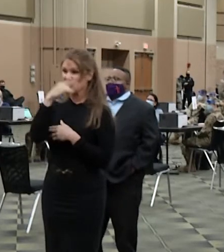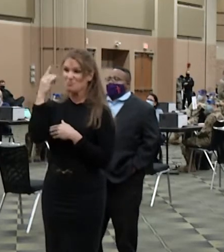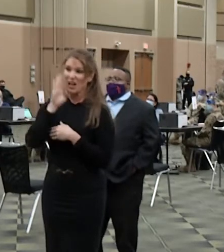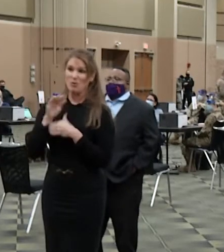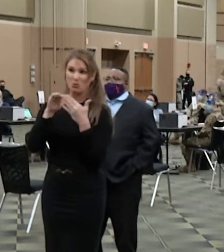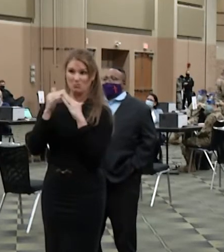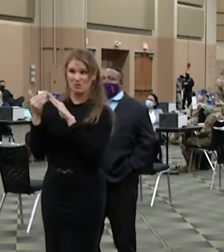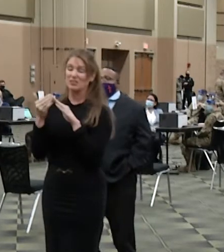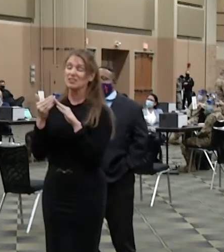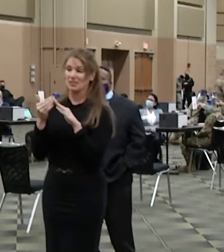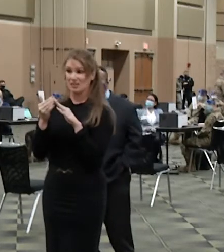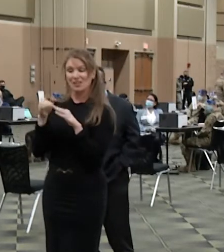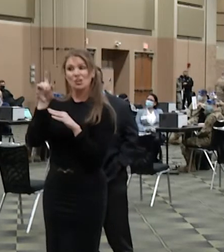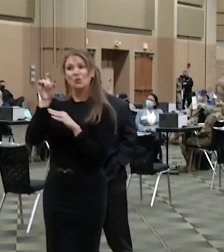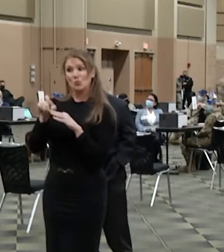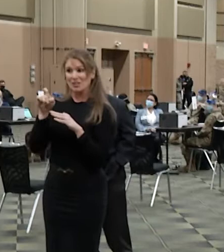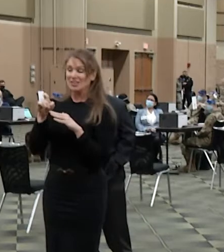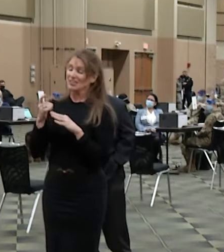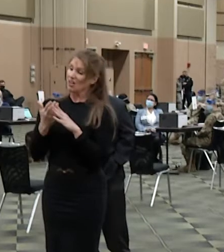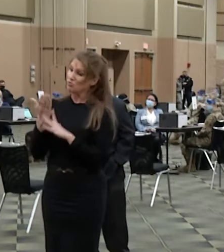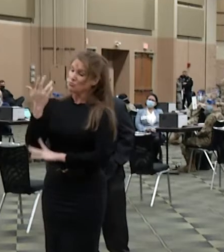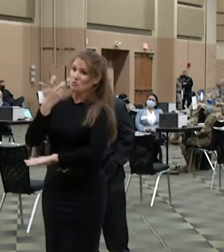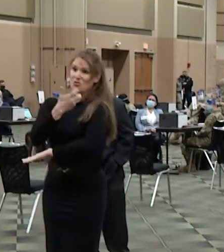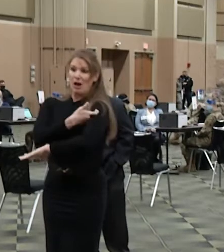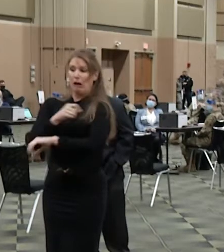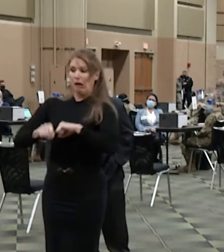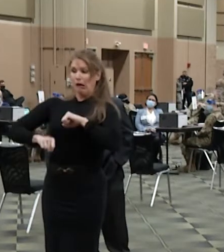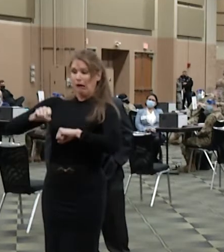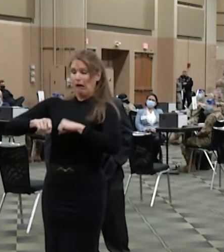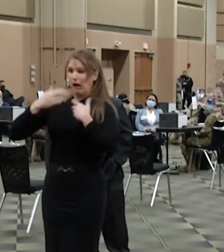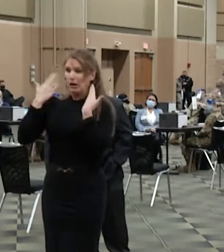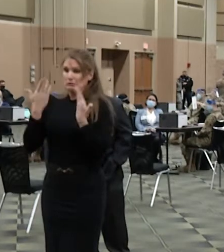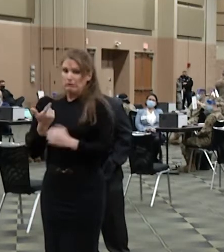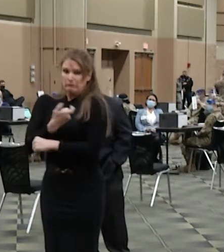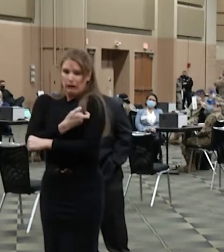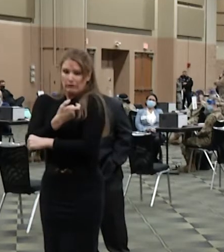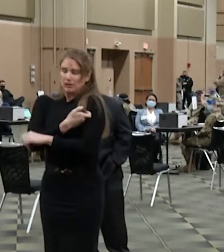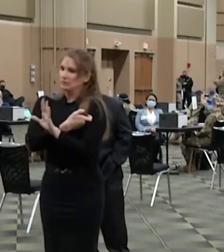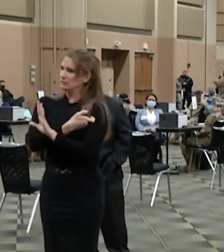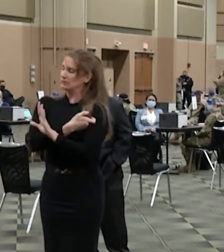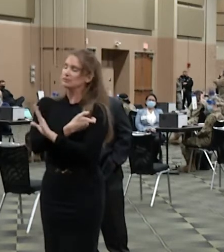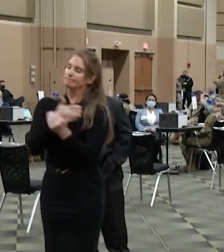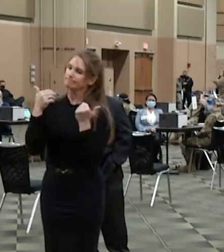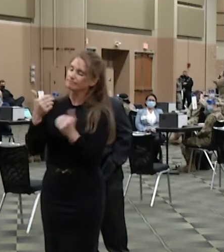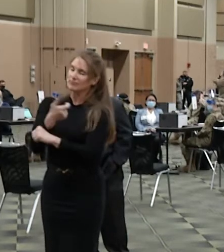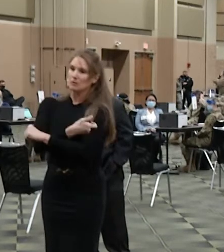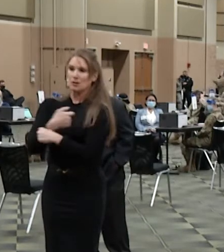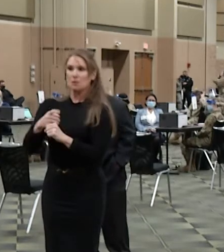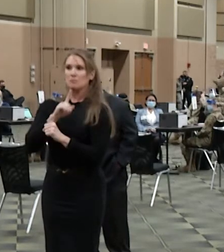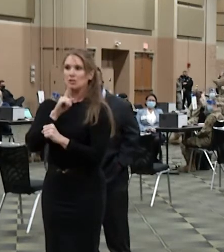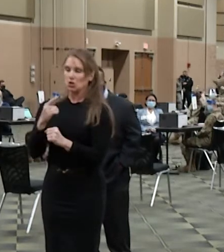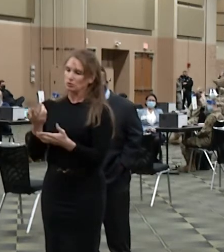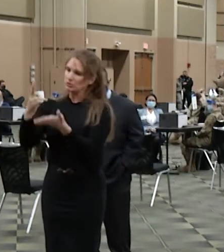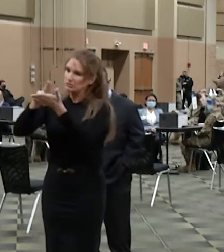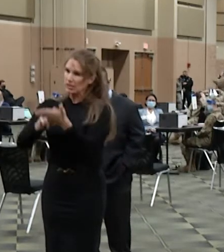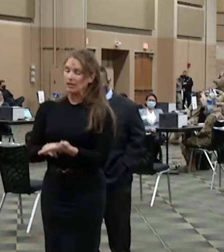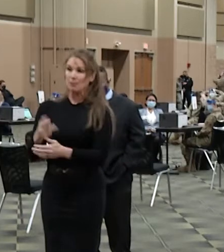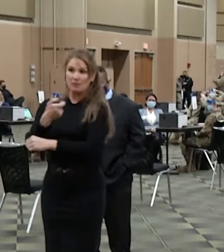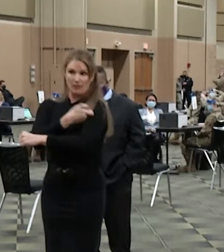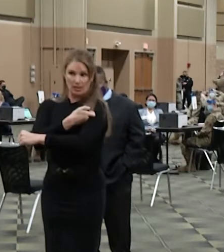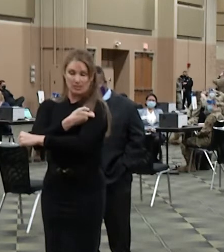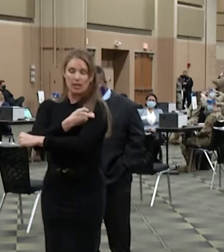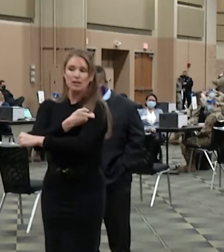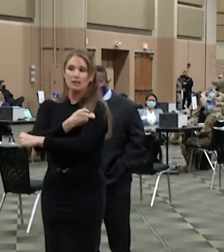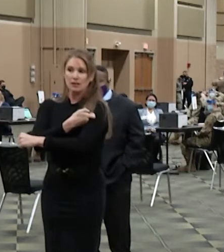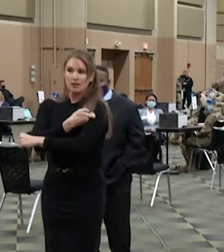We need to get past the vaccination hesitancy that people experience and make sure that we do sign up to get